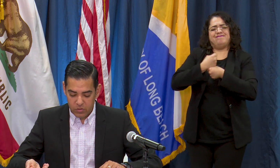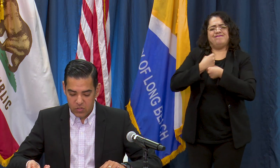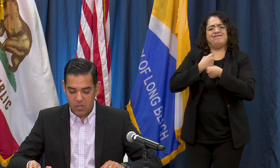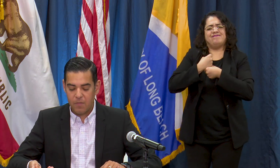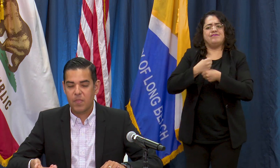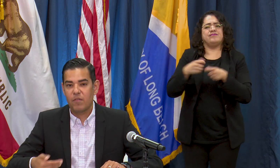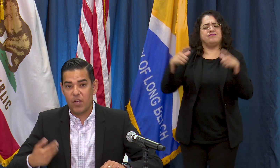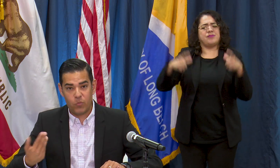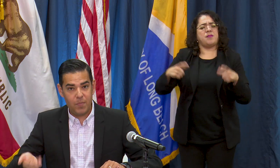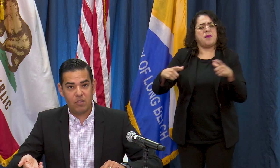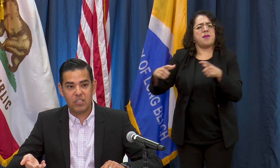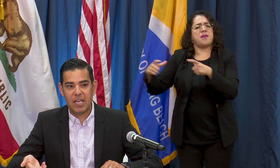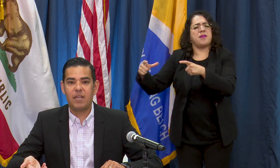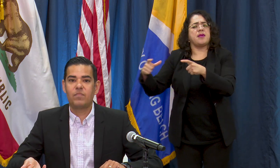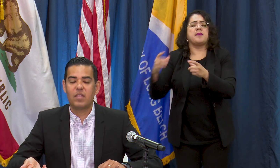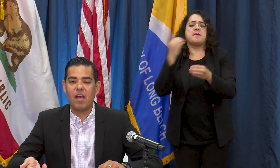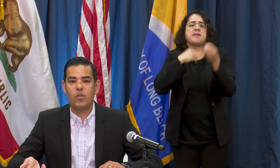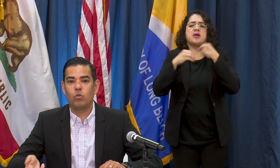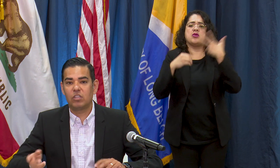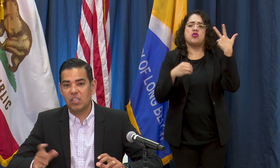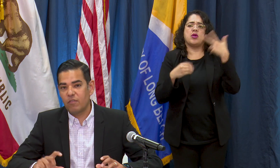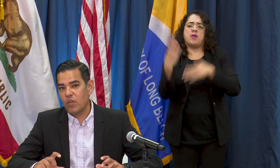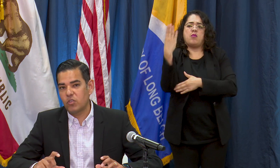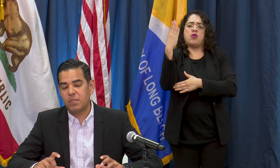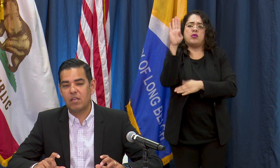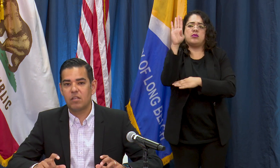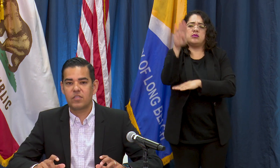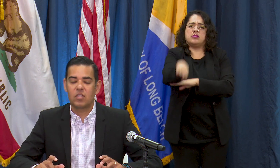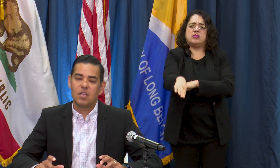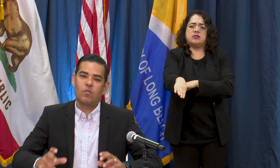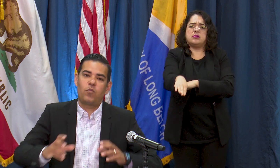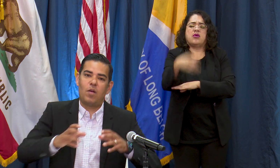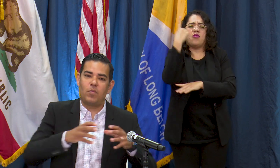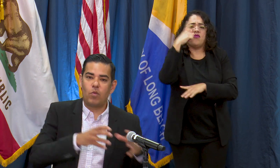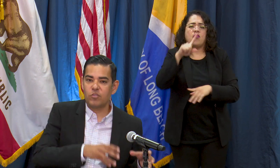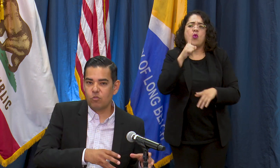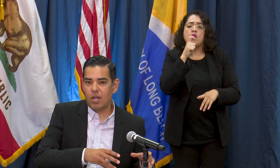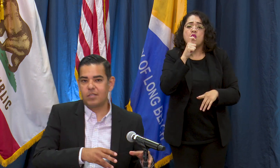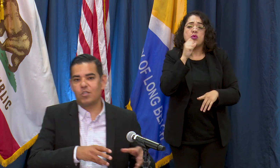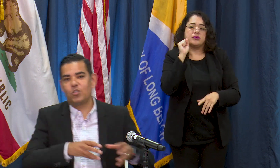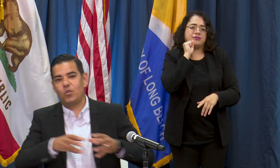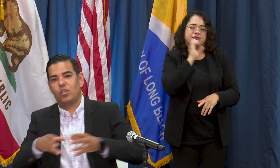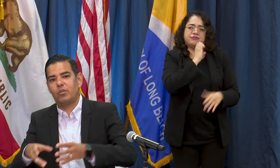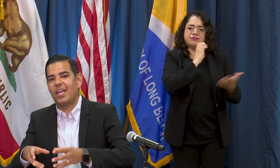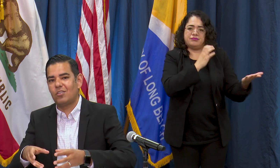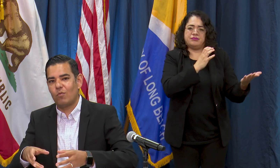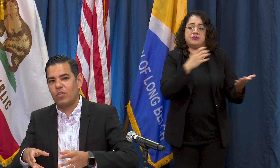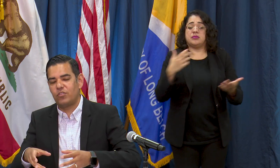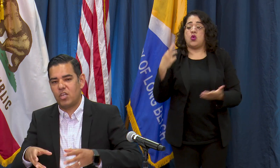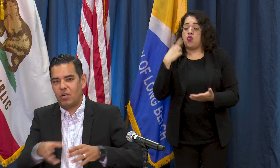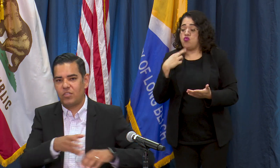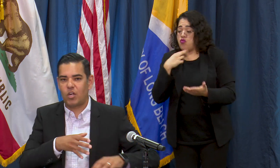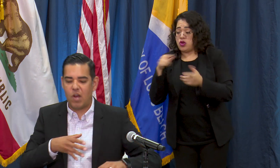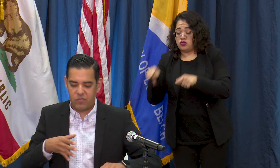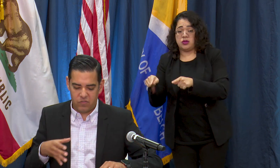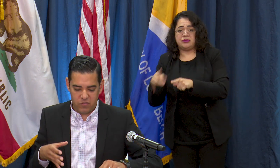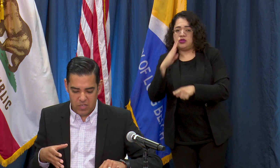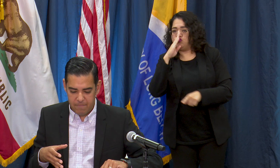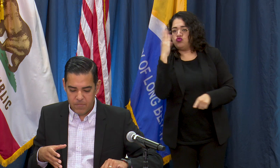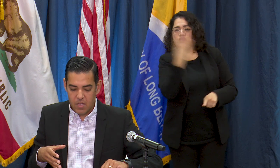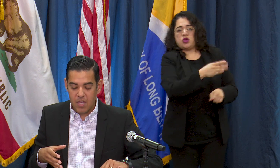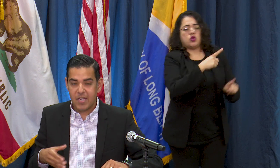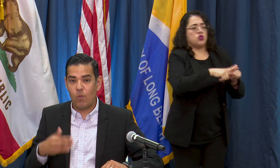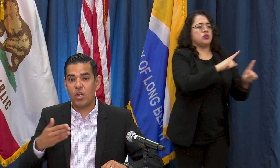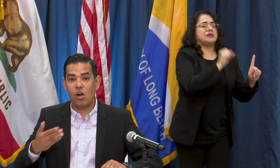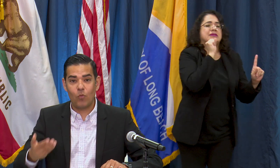older adults, 3 meals a day, and then we'll deliver those meals from the restaurant to the location where the senior is across the